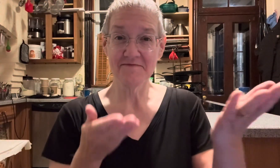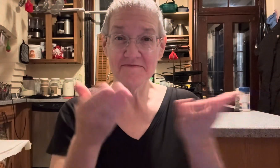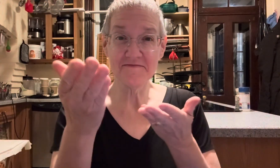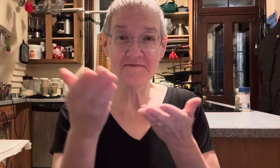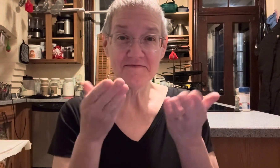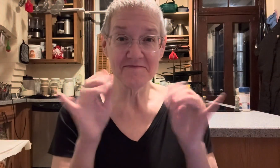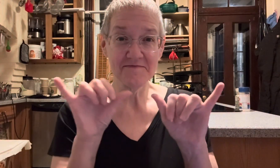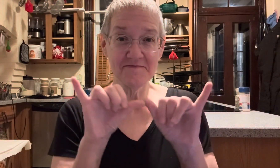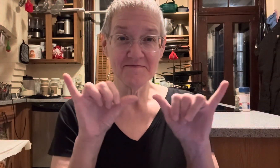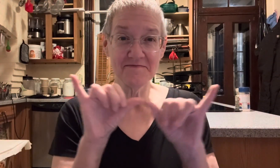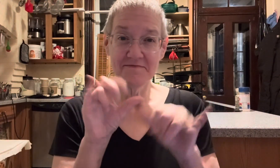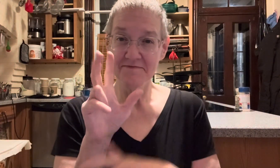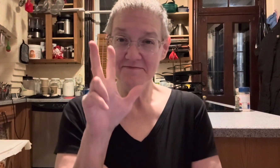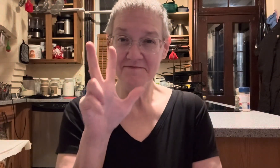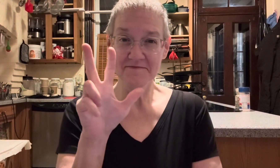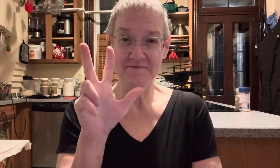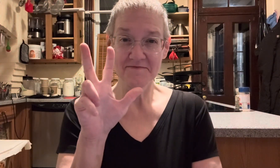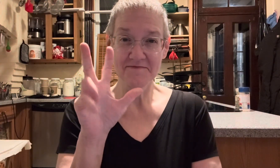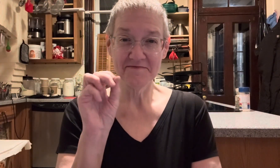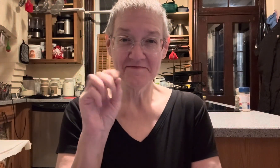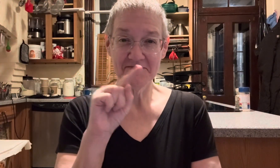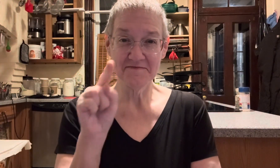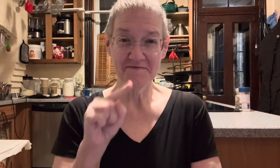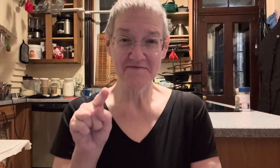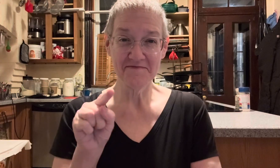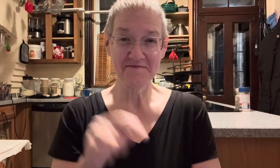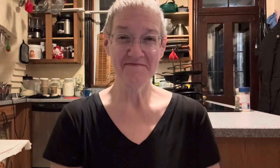The serving size is 3 ounces.